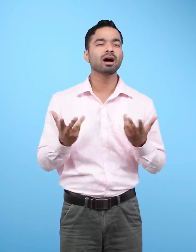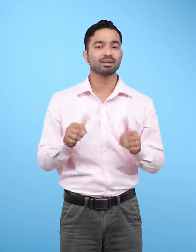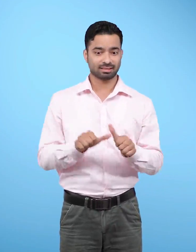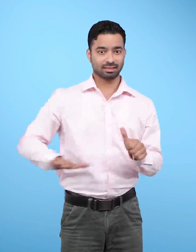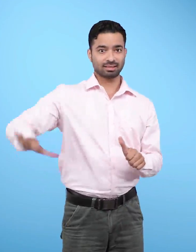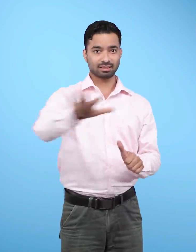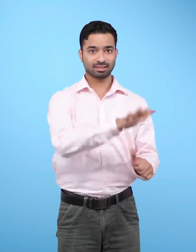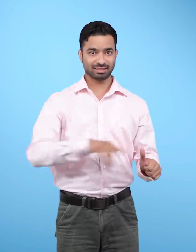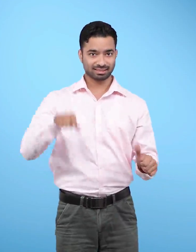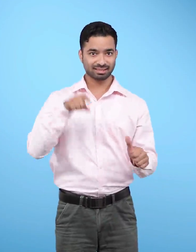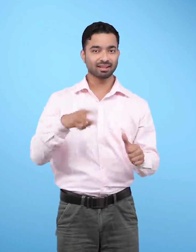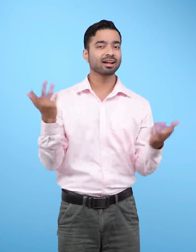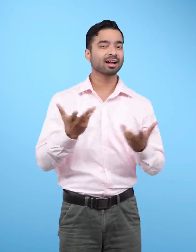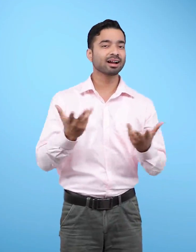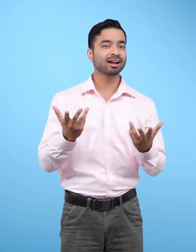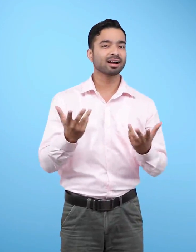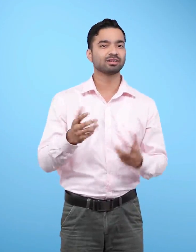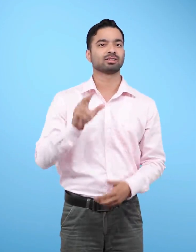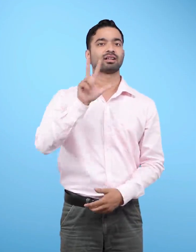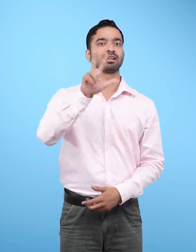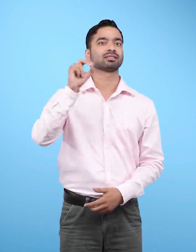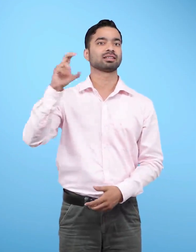covers an area of 800 square meters."